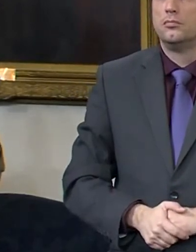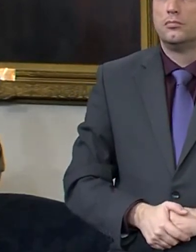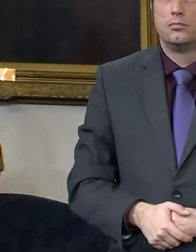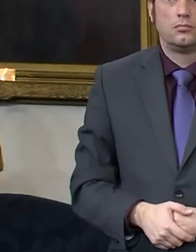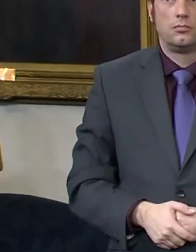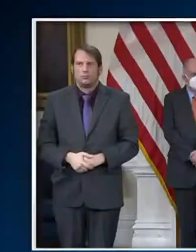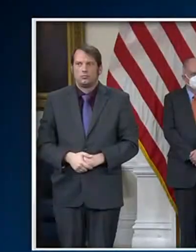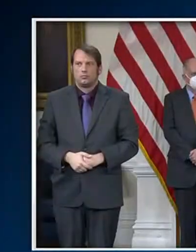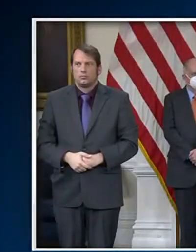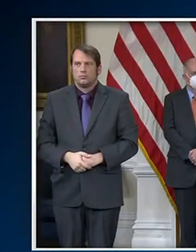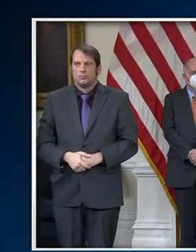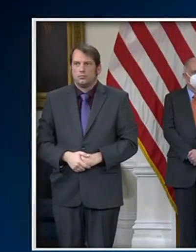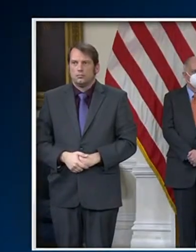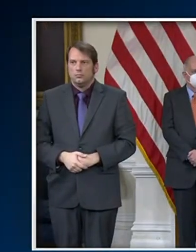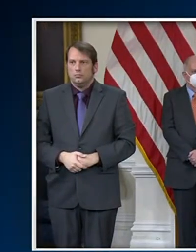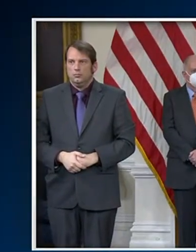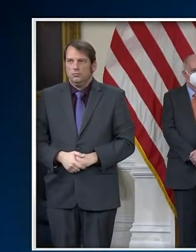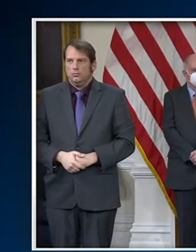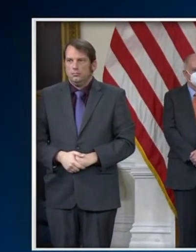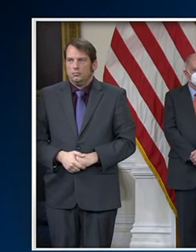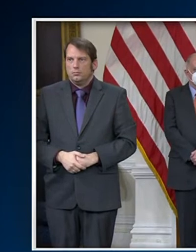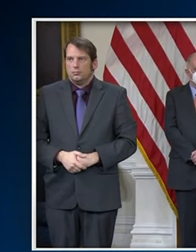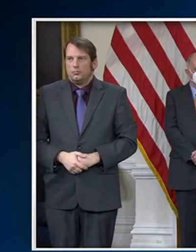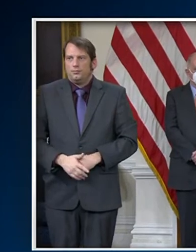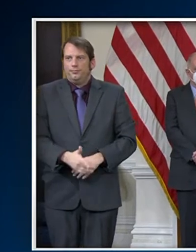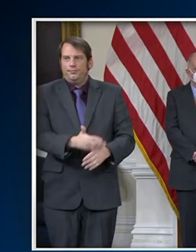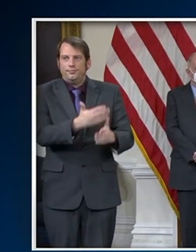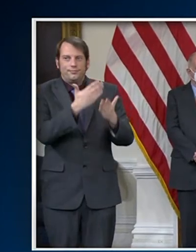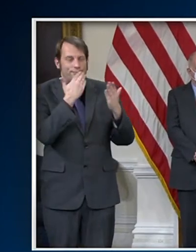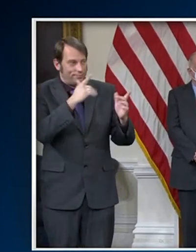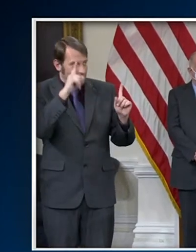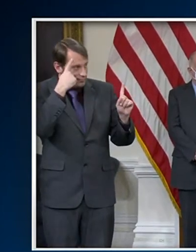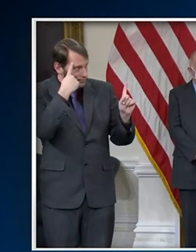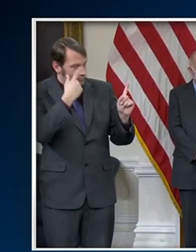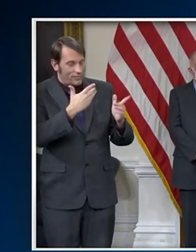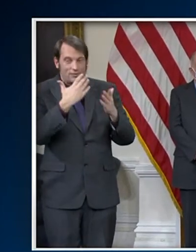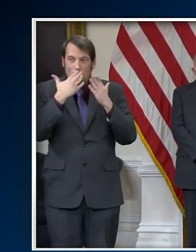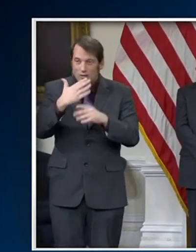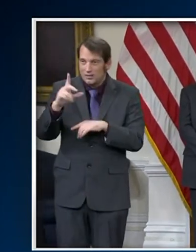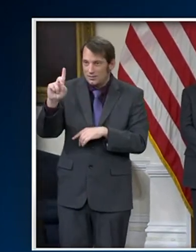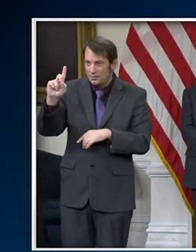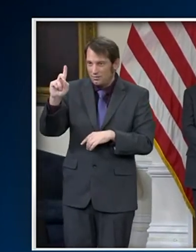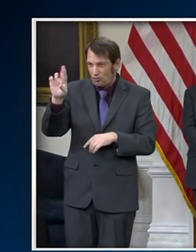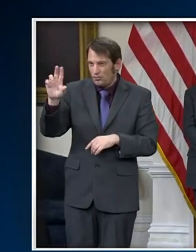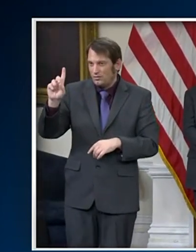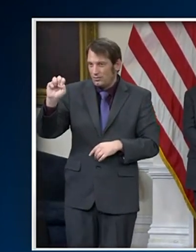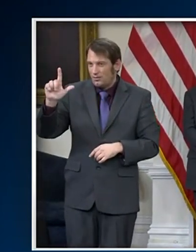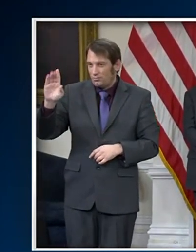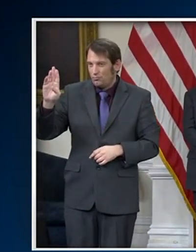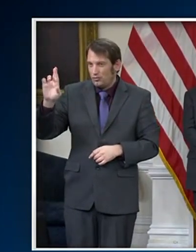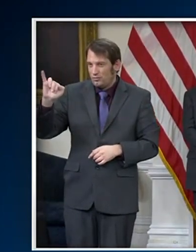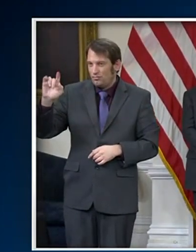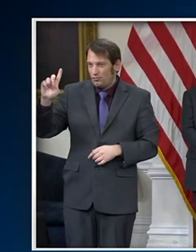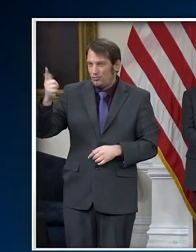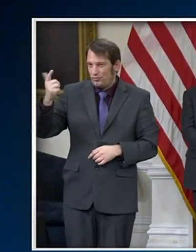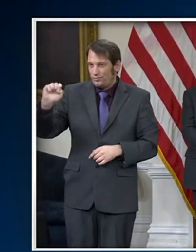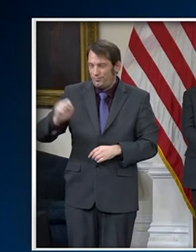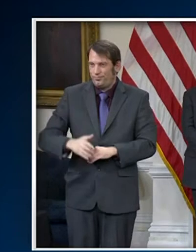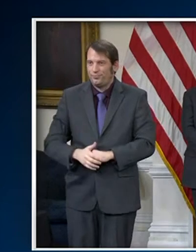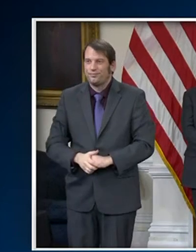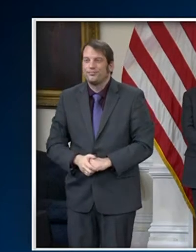Governor Hogan, Dr. Delbridge, General Burkett, fellow Marylanders, good